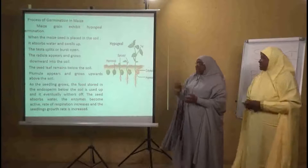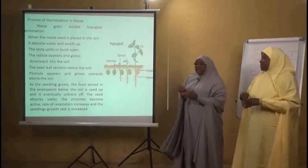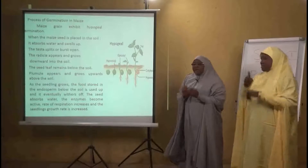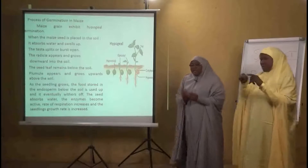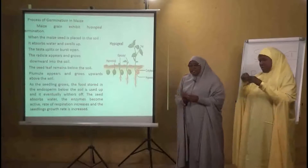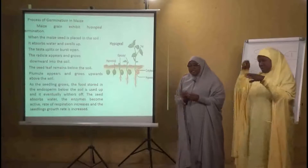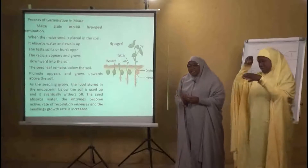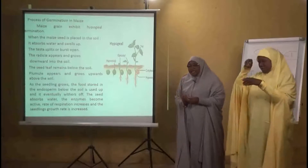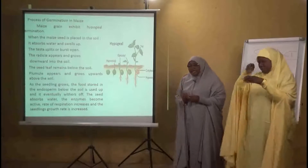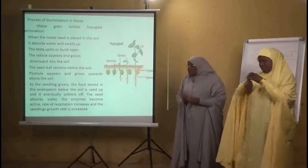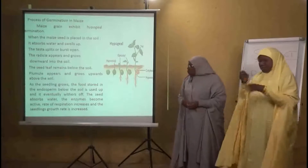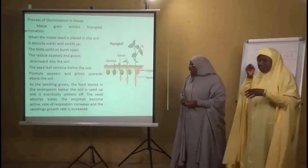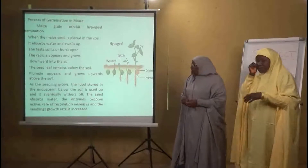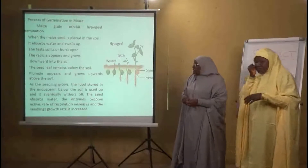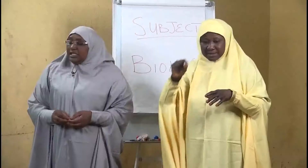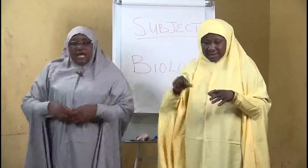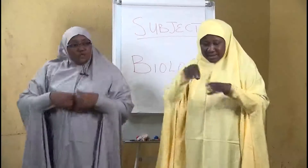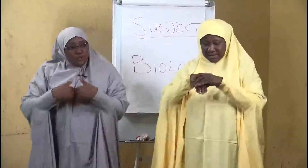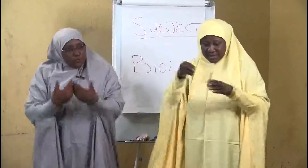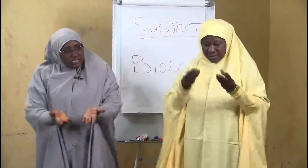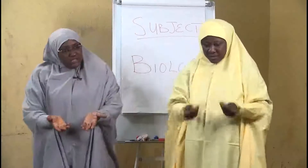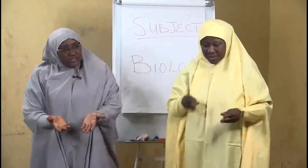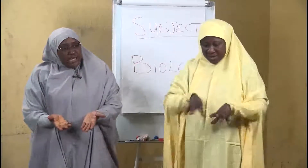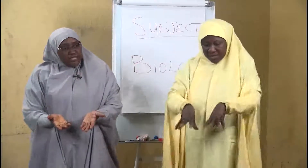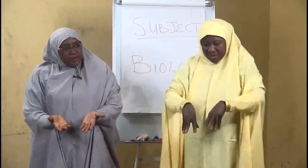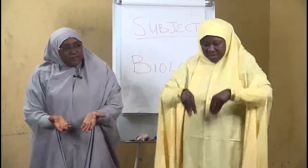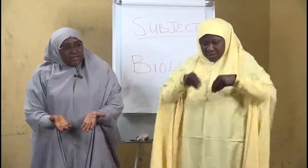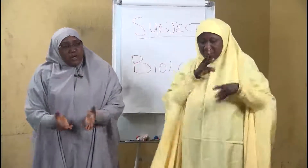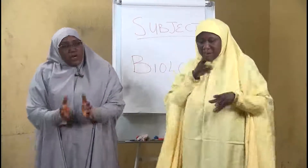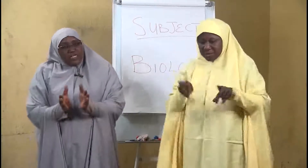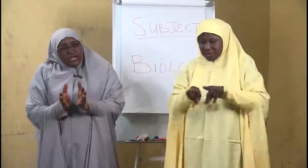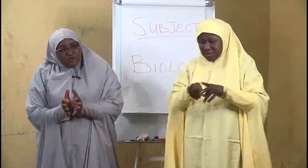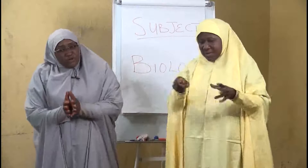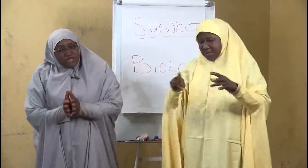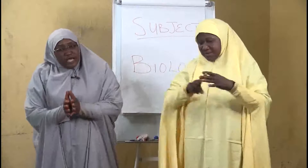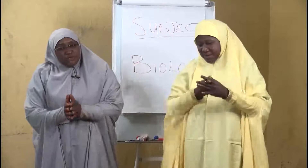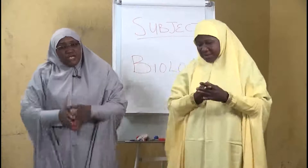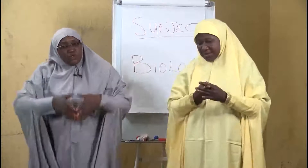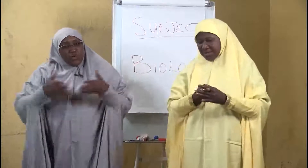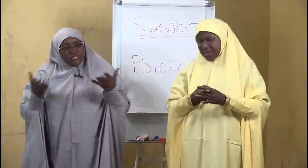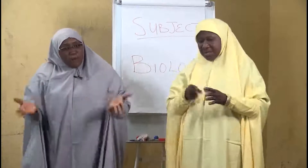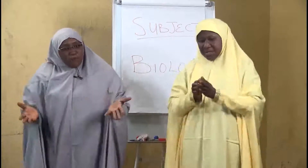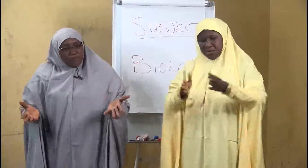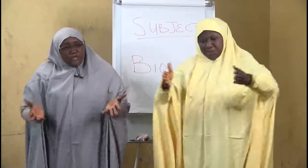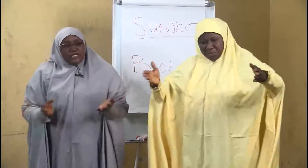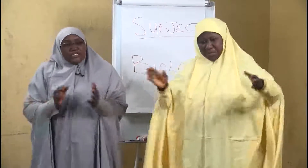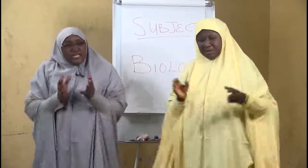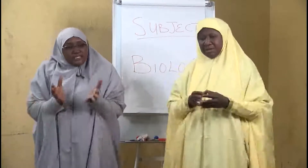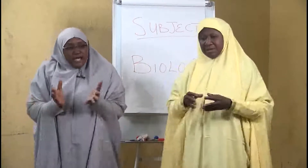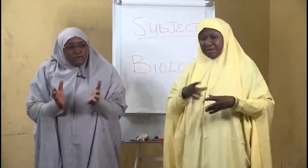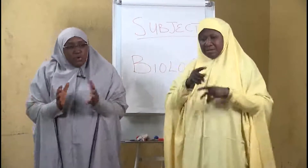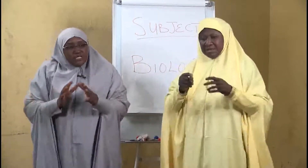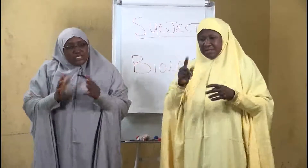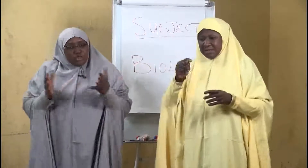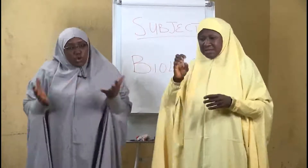place a maize seedling in the soil, it absorbs water just like the beans. When it absorbs water, it swells up. The